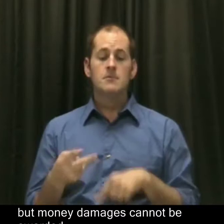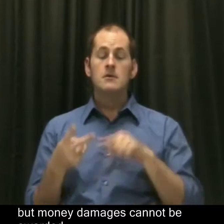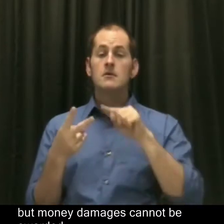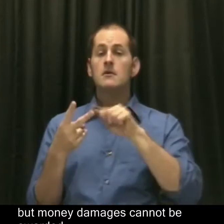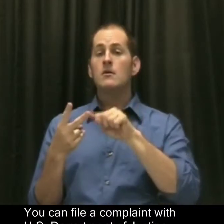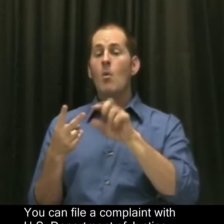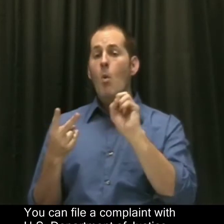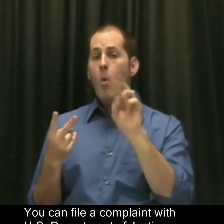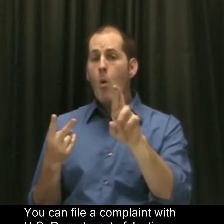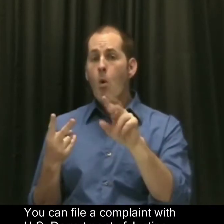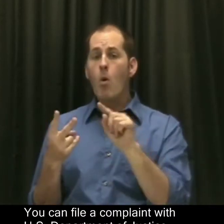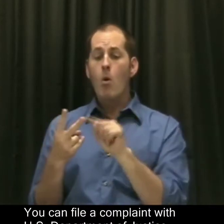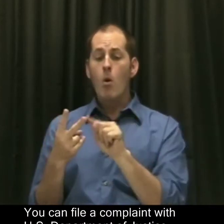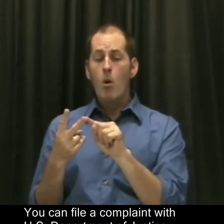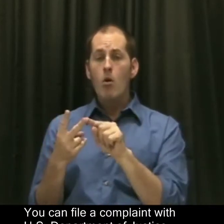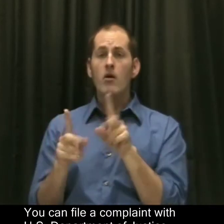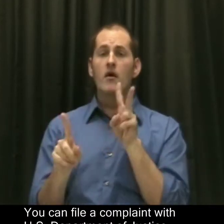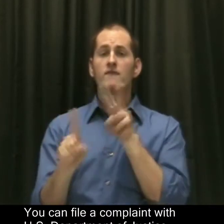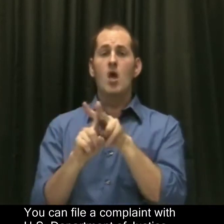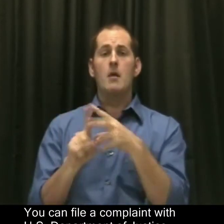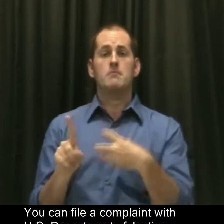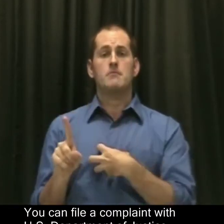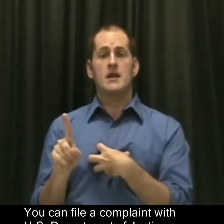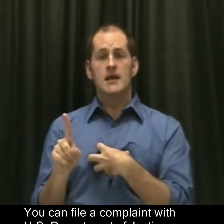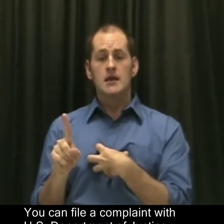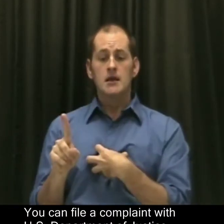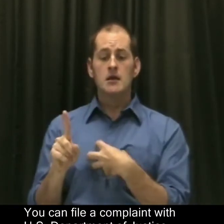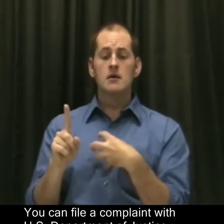You can file a complaint with the U.S. Department of Justice.